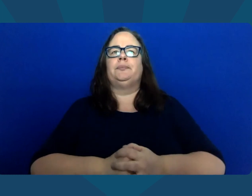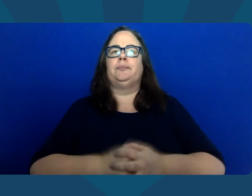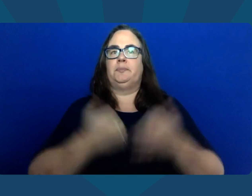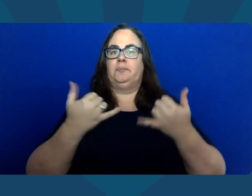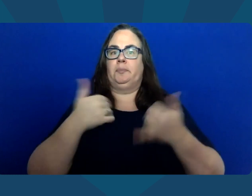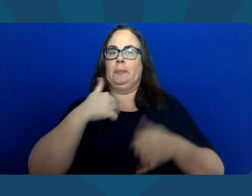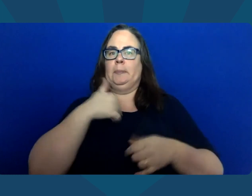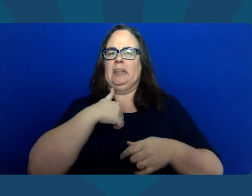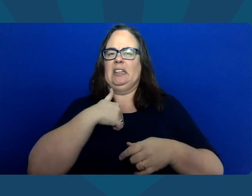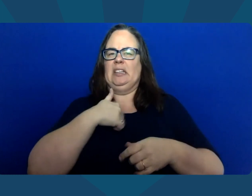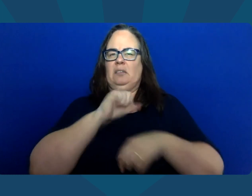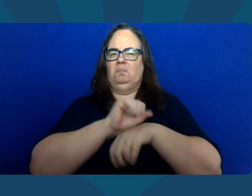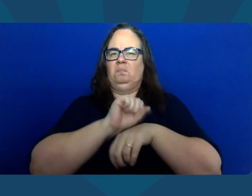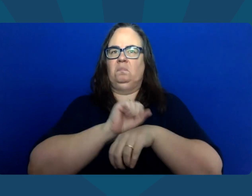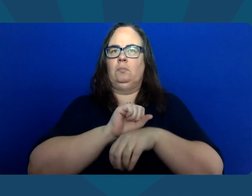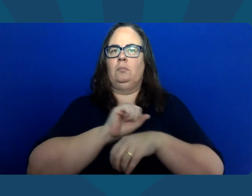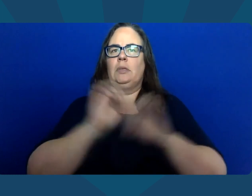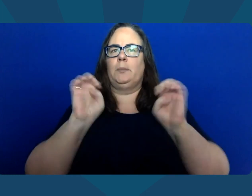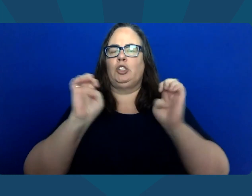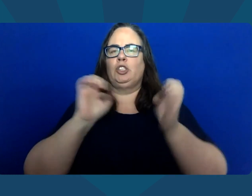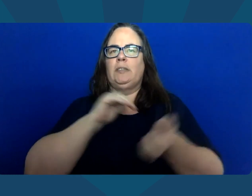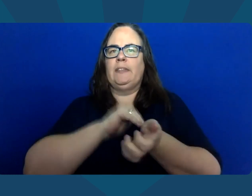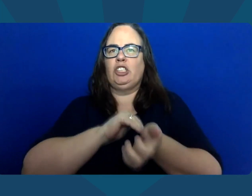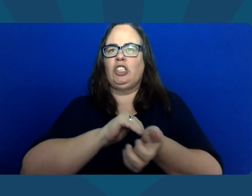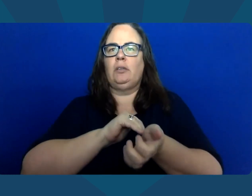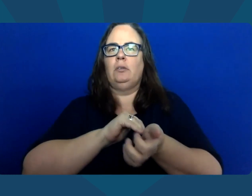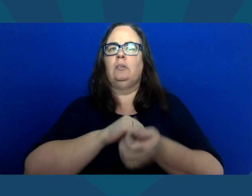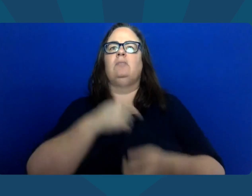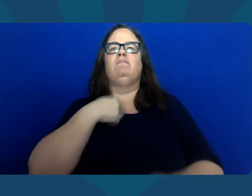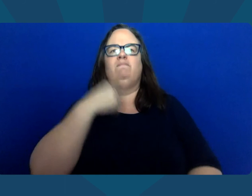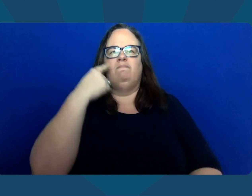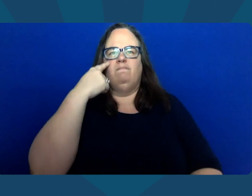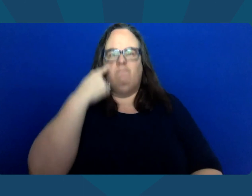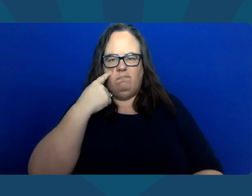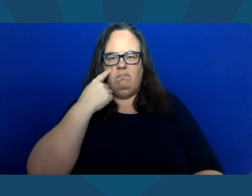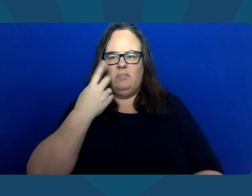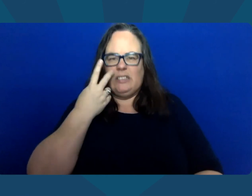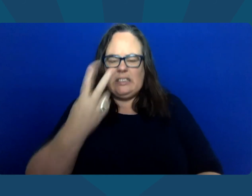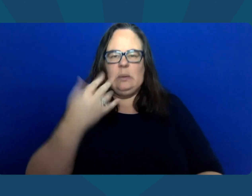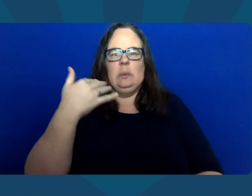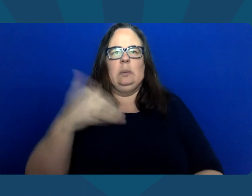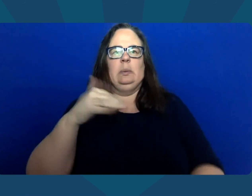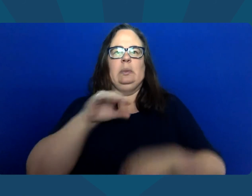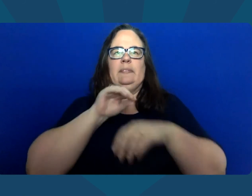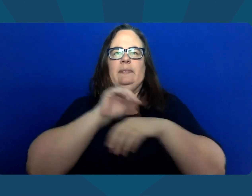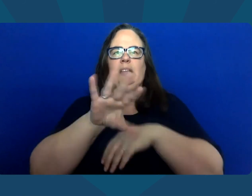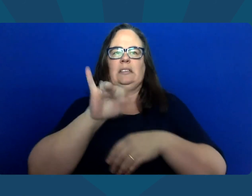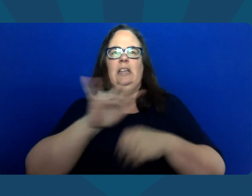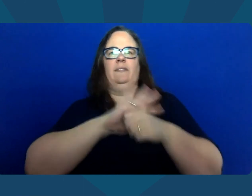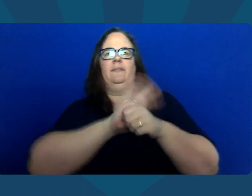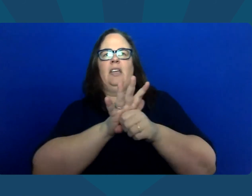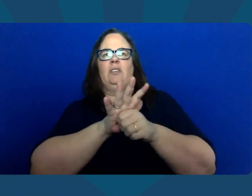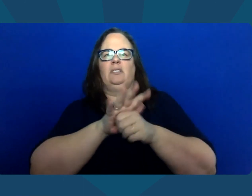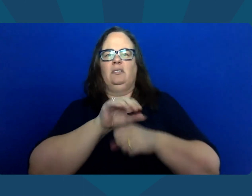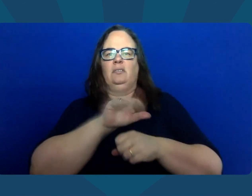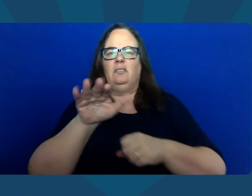As a practicing emergency physician, I have witnessed firsthand the effects of this